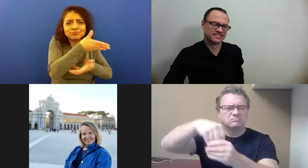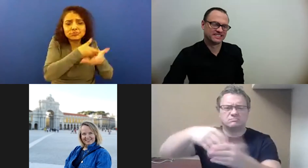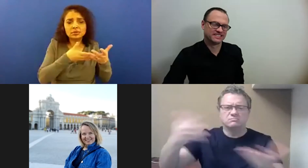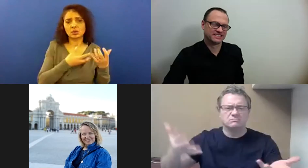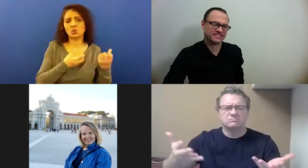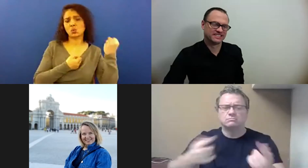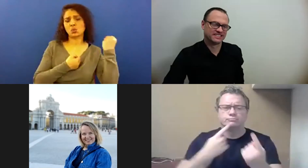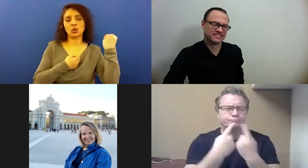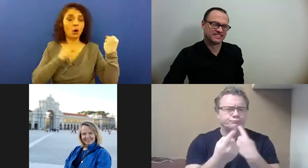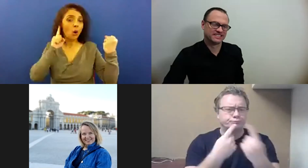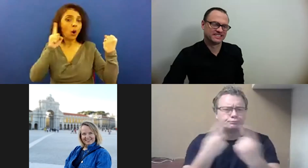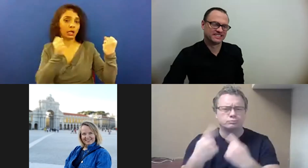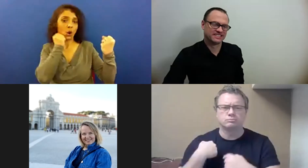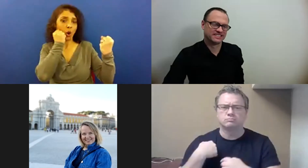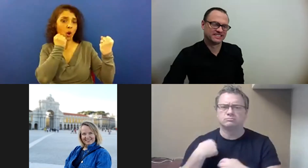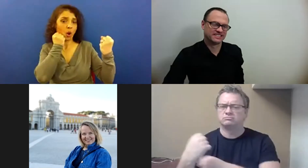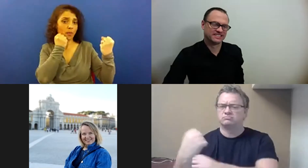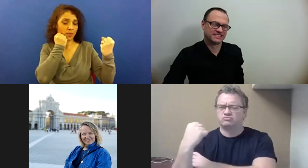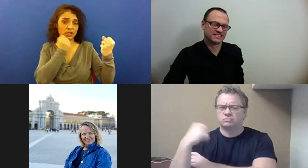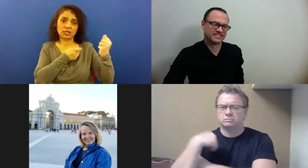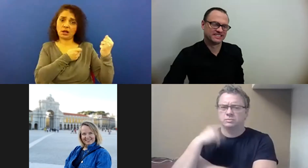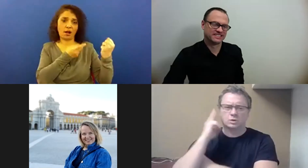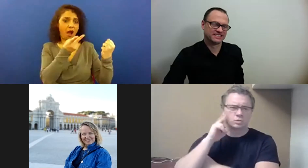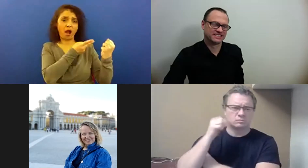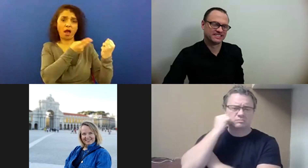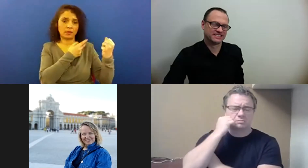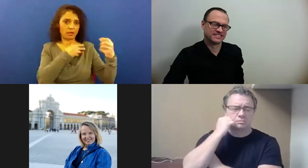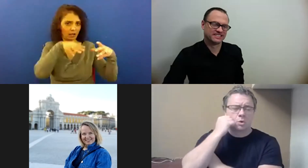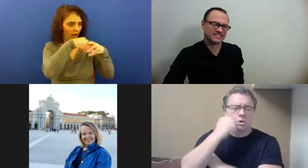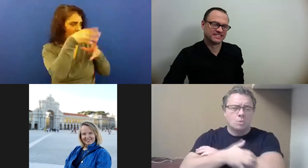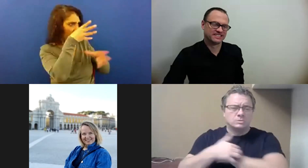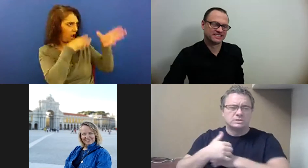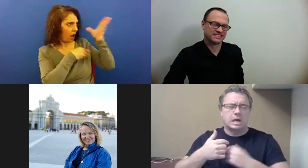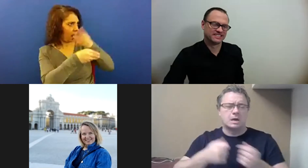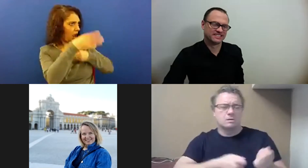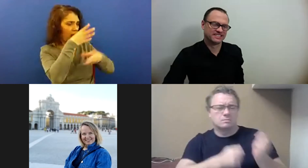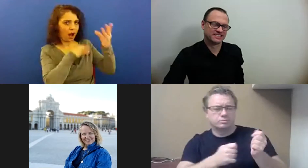those were pictures of how I became empowered in Holland by hearing